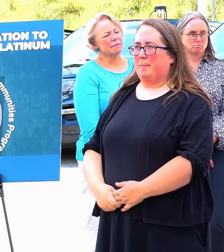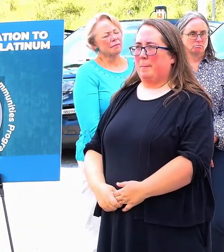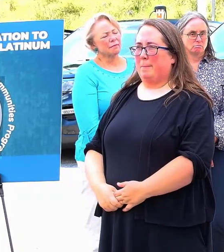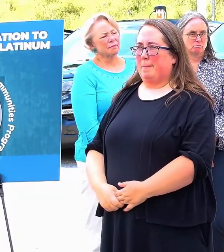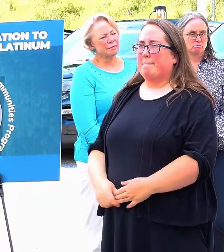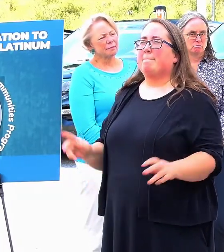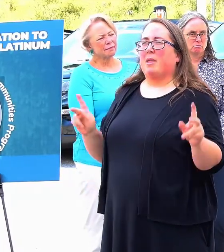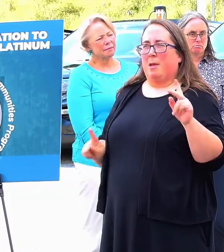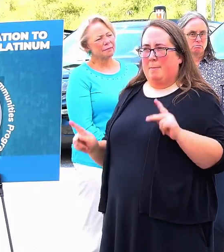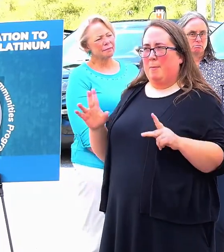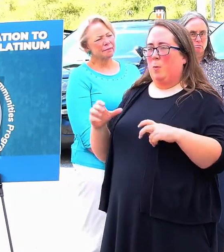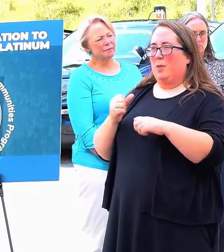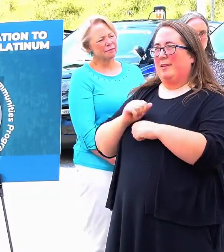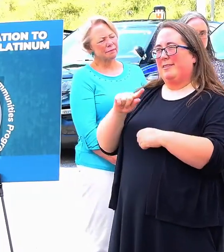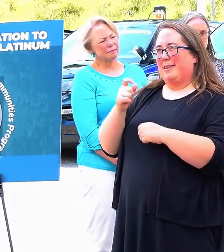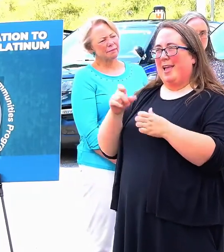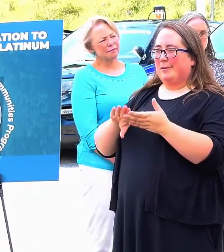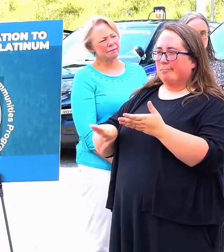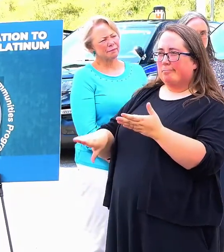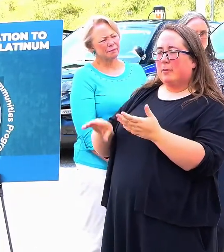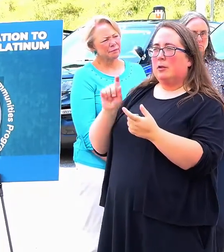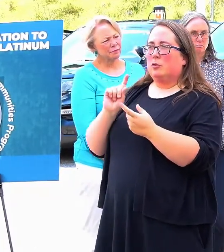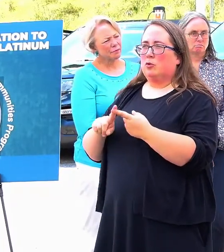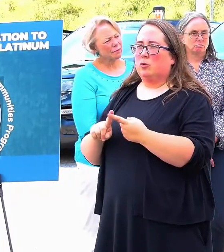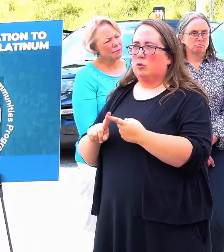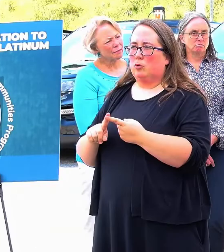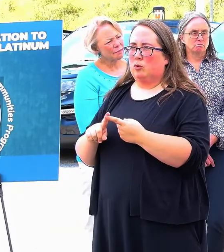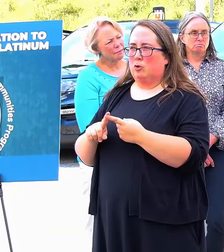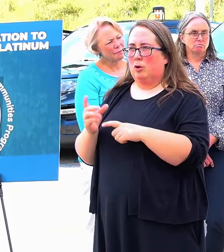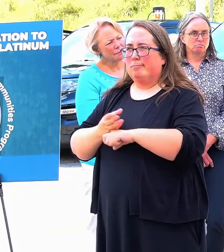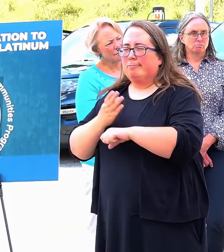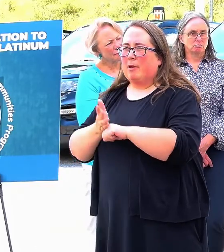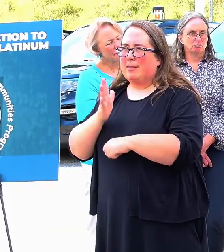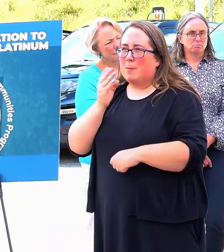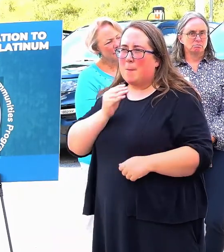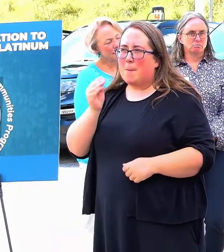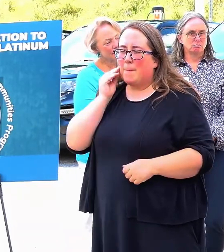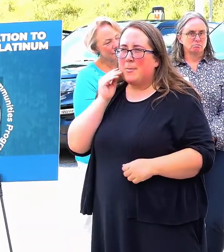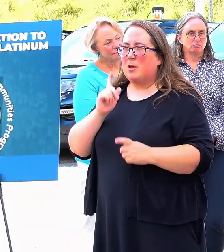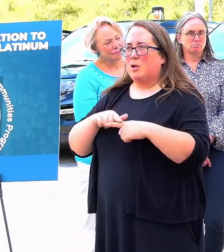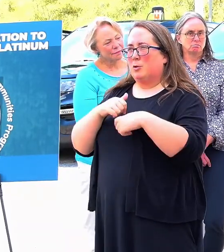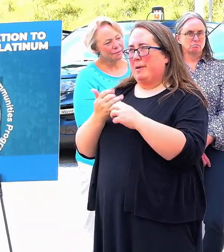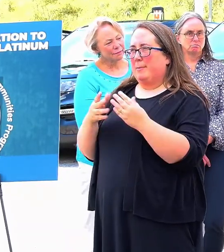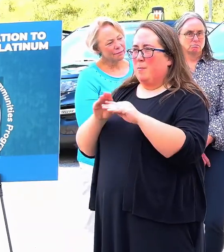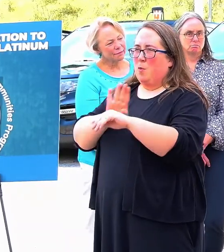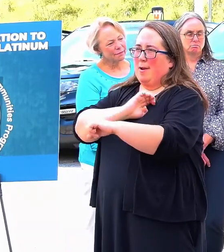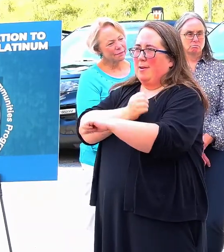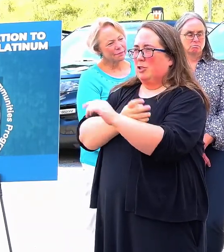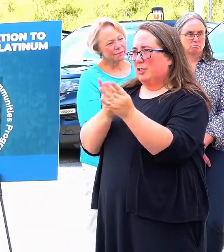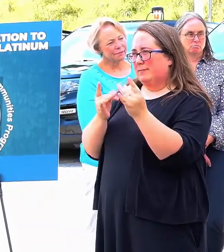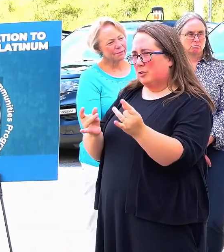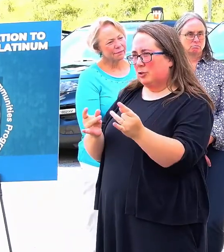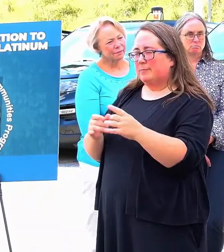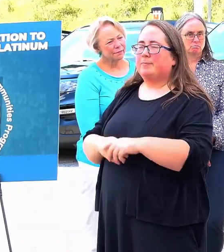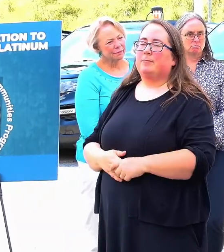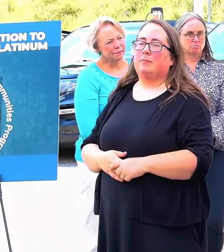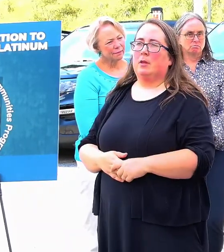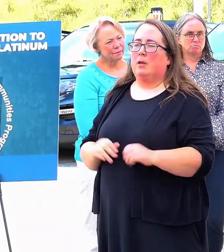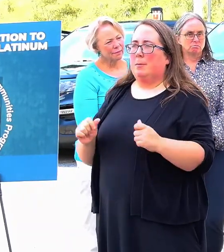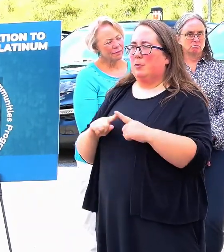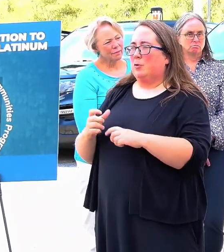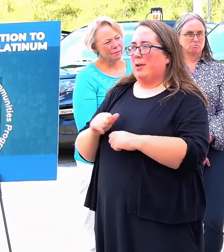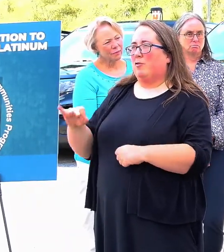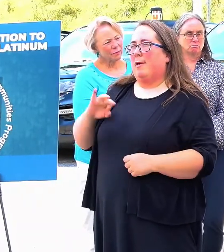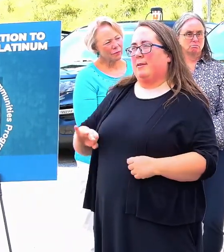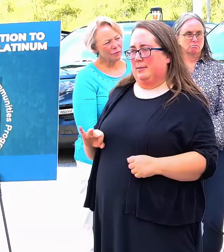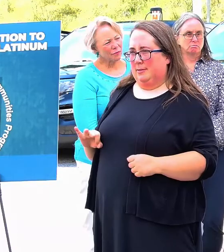will be able to get tax credits to modernize their homes, to make them energy efficient. They'll be able to get credits